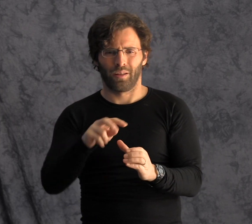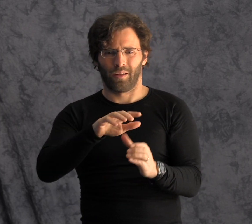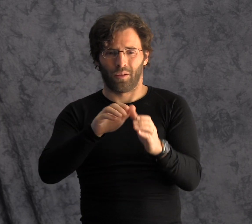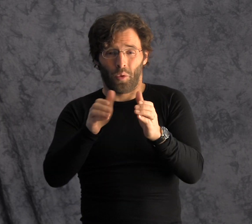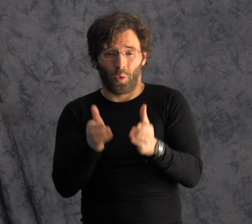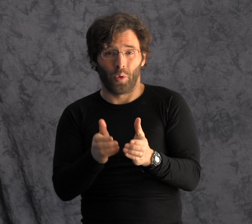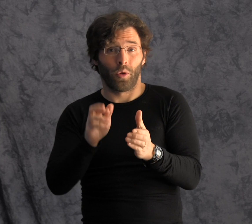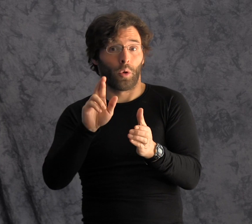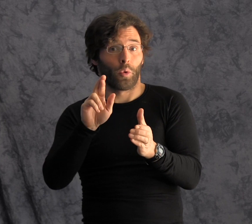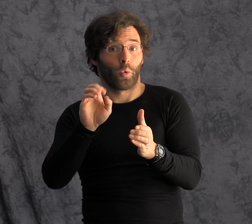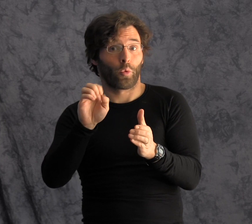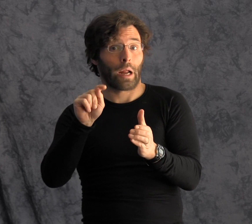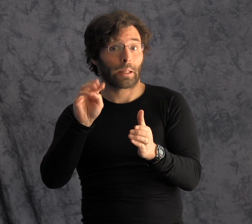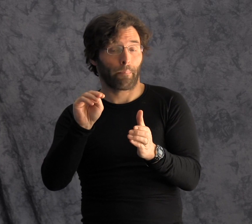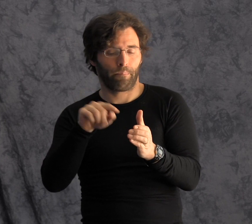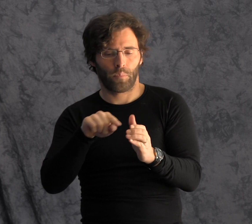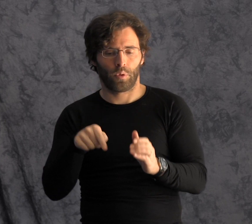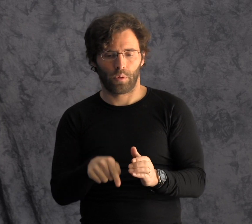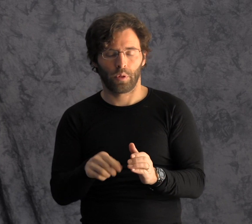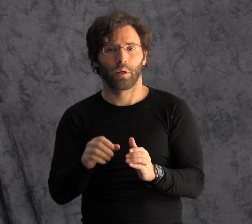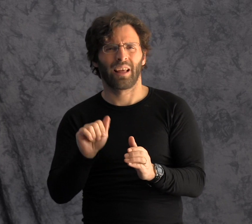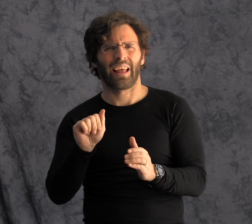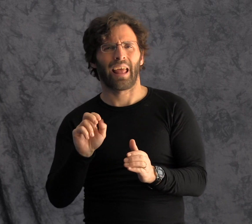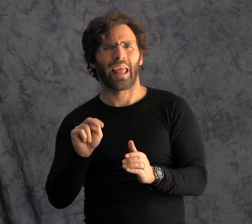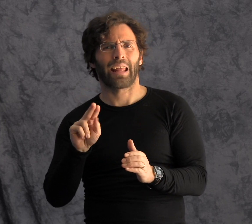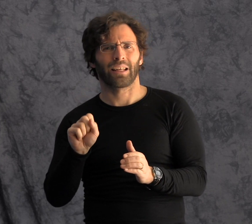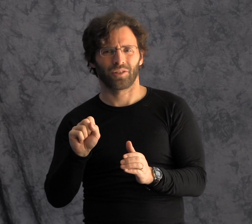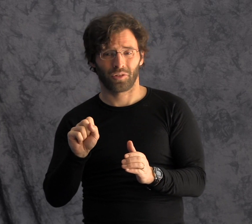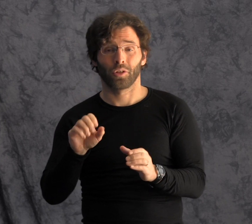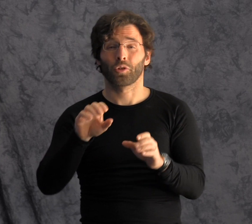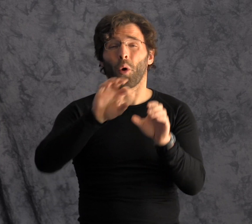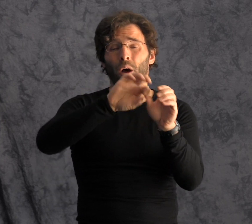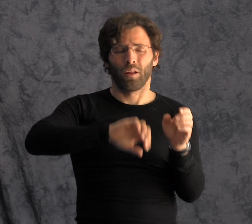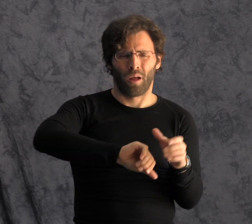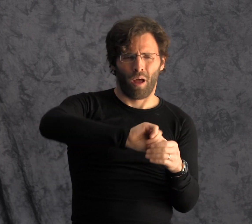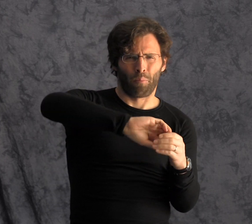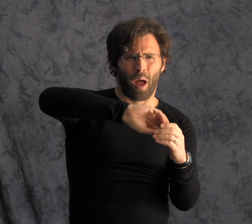the rectum and the anus collectively. Material will move out of the body through the